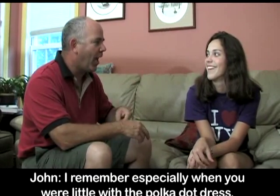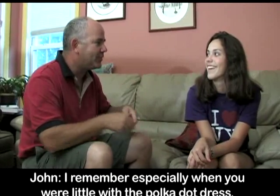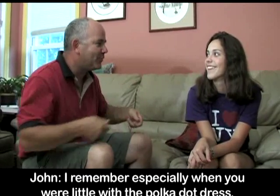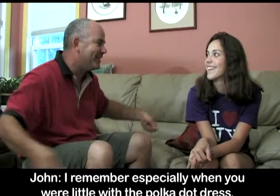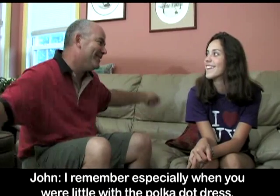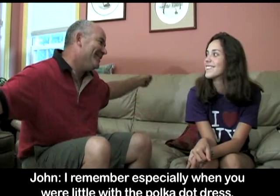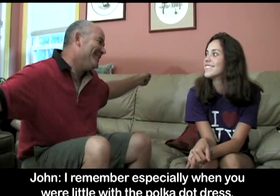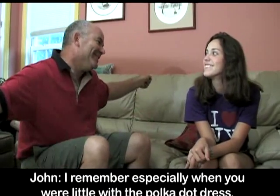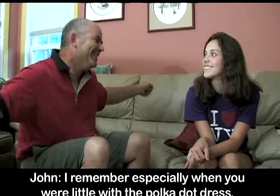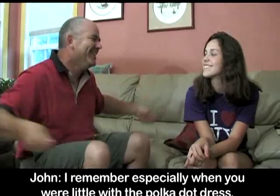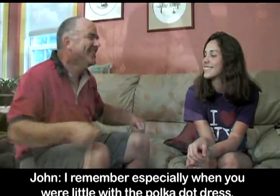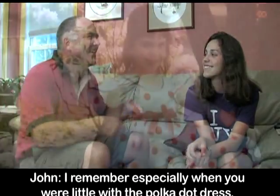yeah.